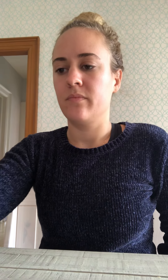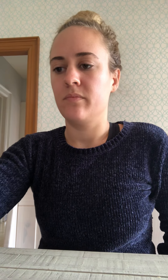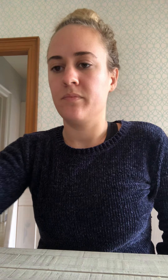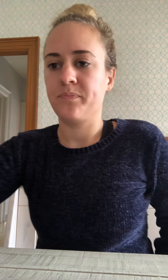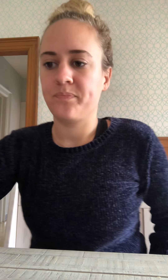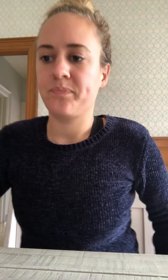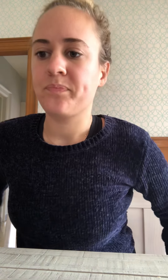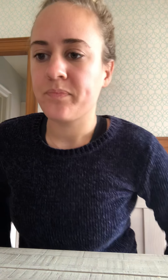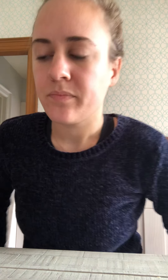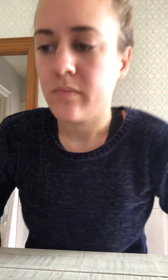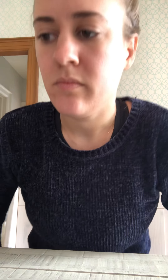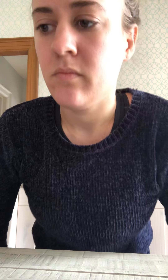mandible to the maxilla.